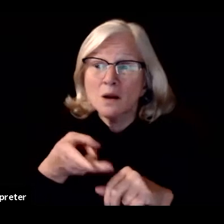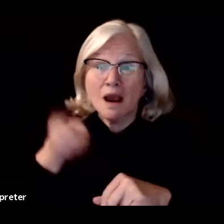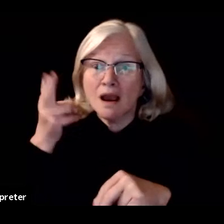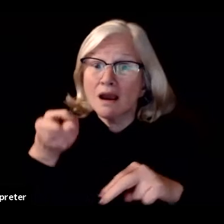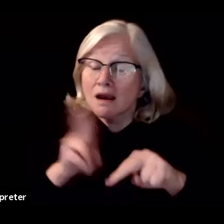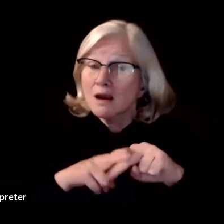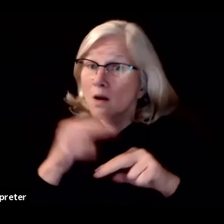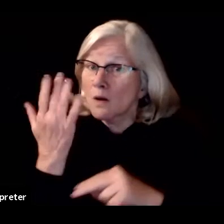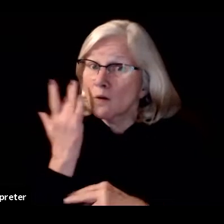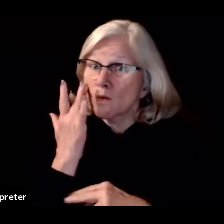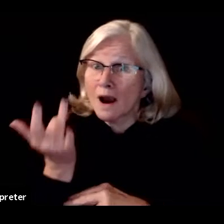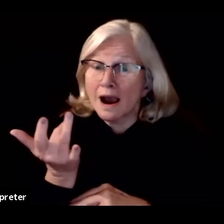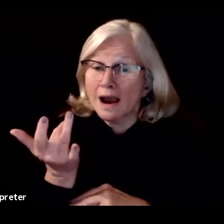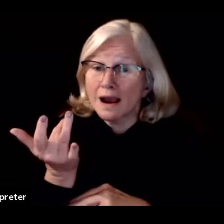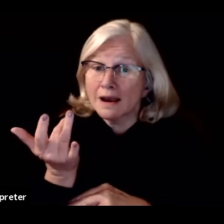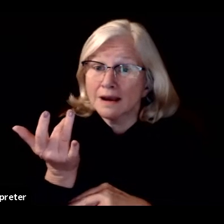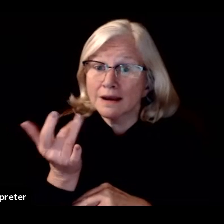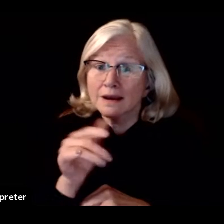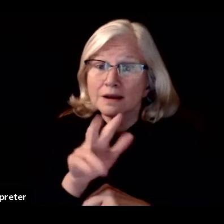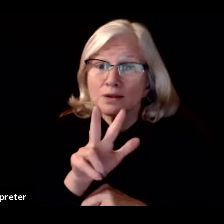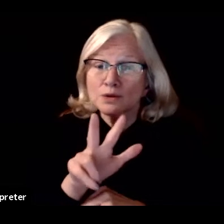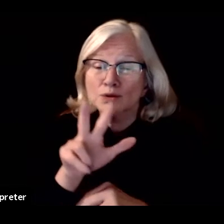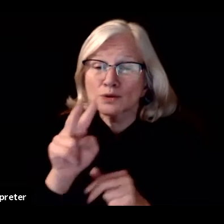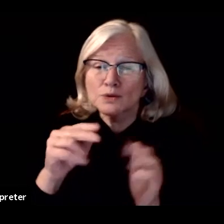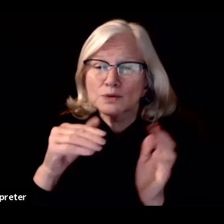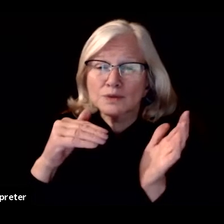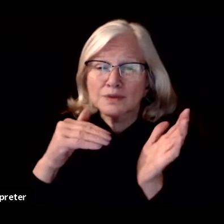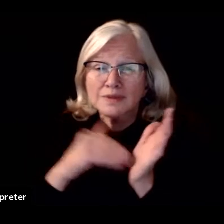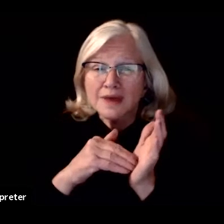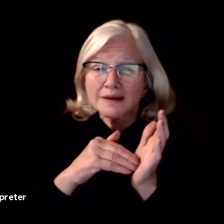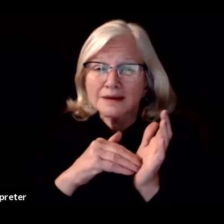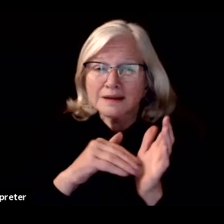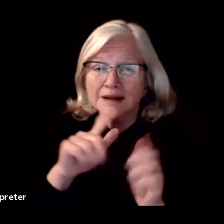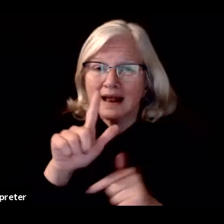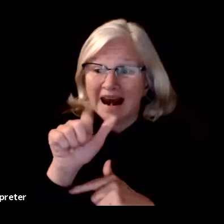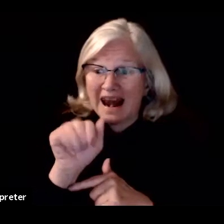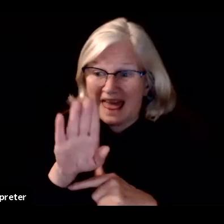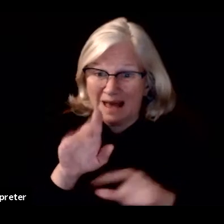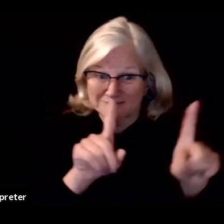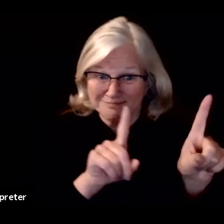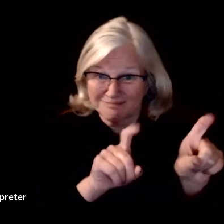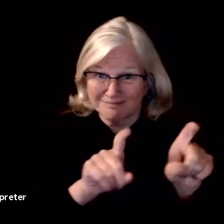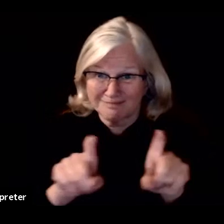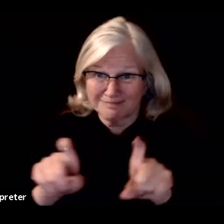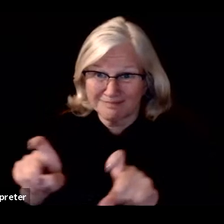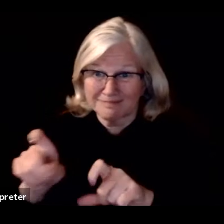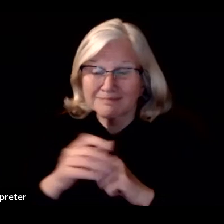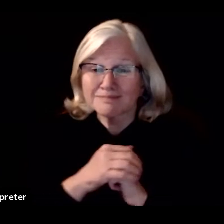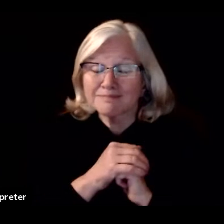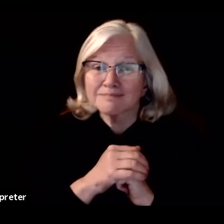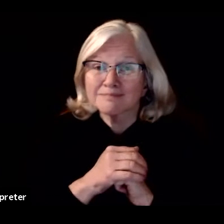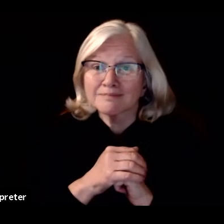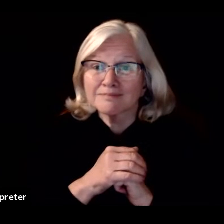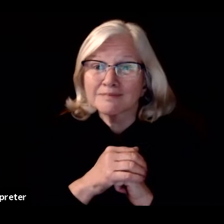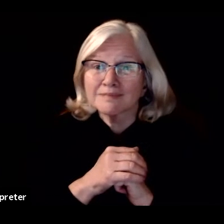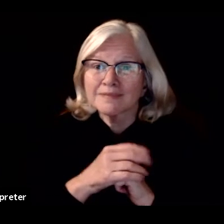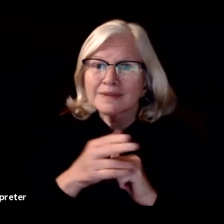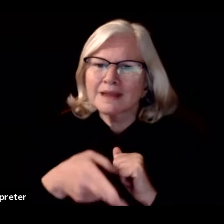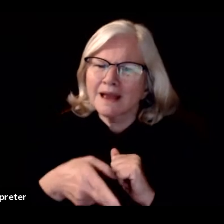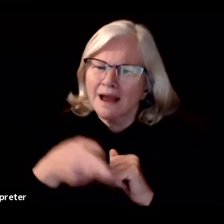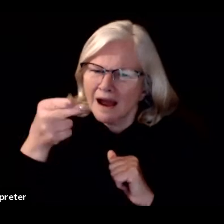32,797 lab tests. This is another new high for case counts and a particularly high volume of tests for this point in the